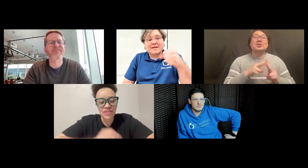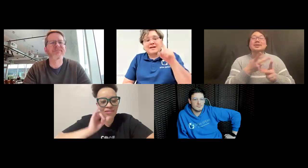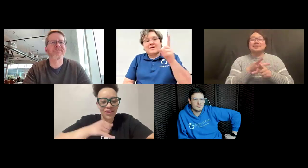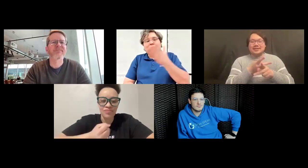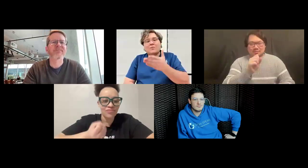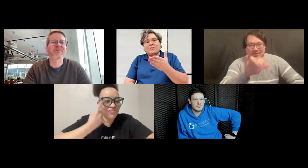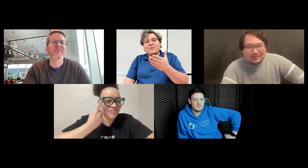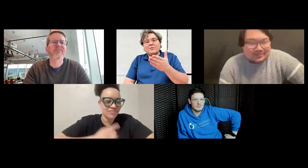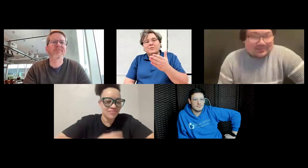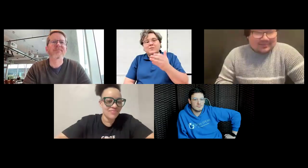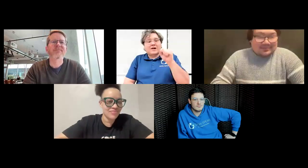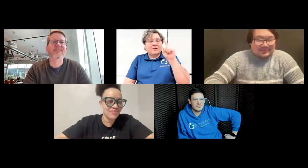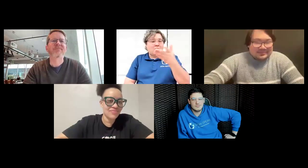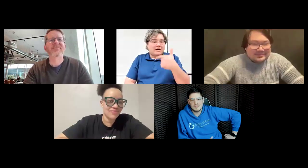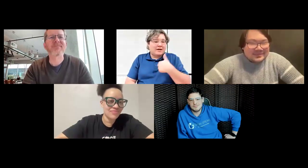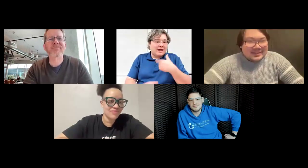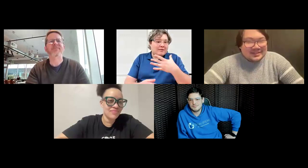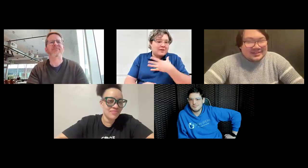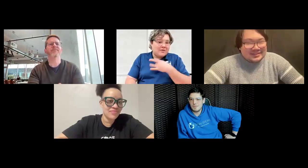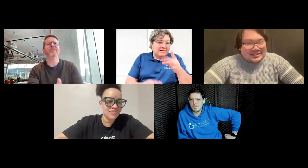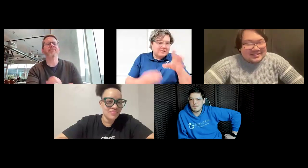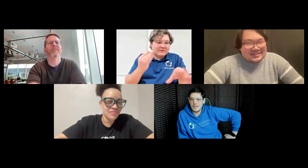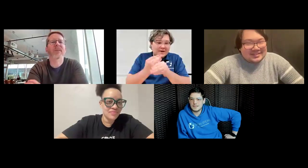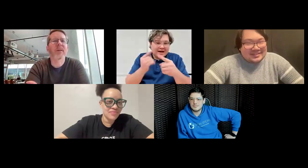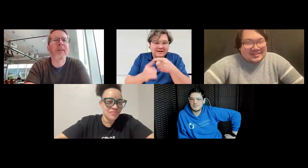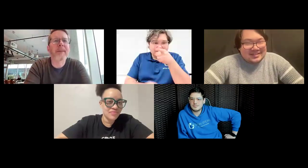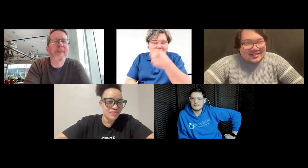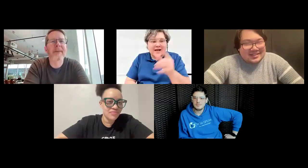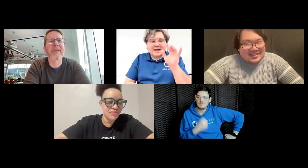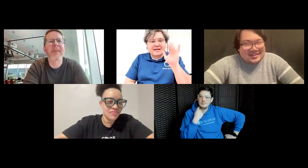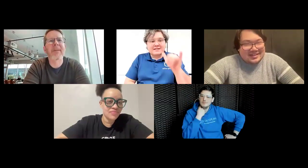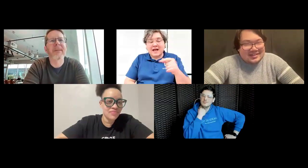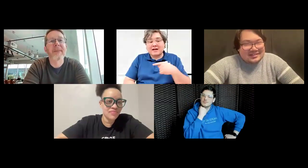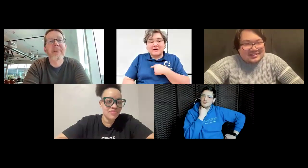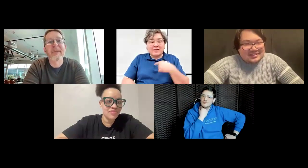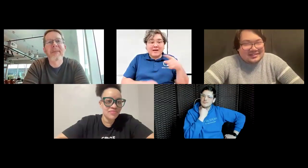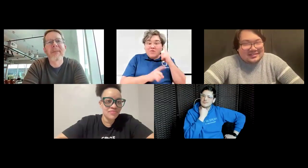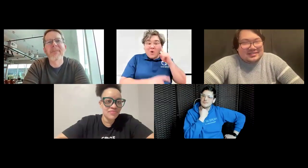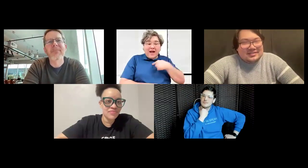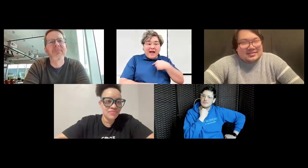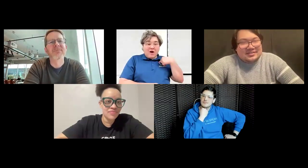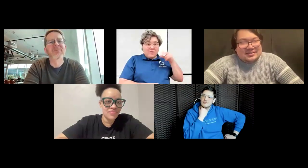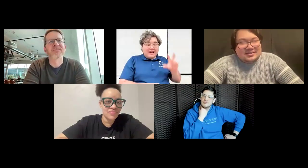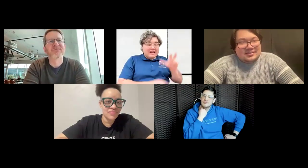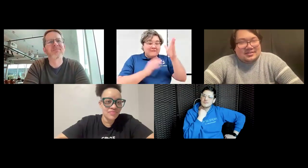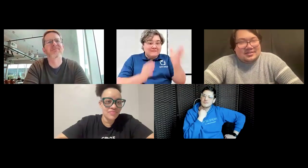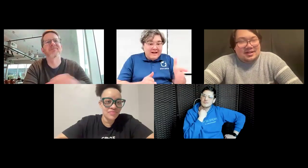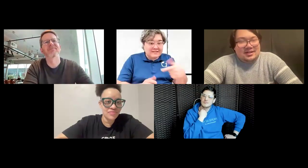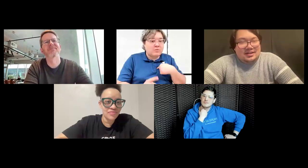yeah, we're very careful about that. Yeah, one thing I'd like to add as well, this is the other Nicholas, is for